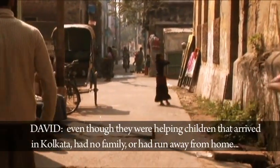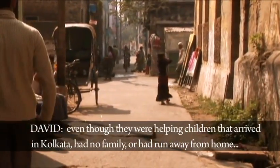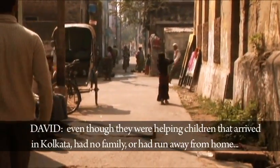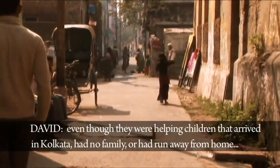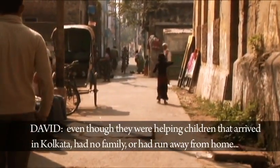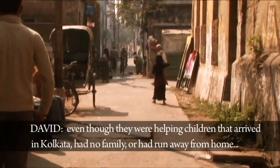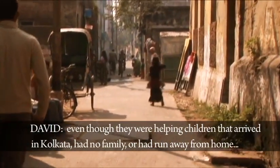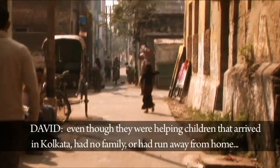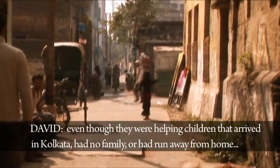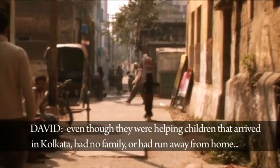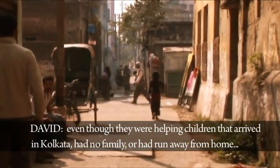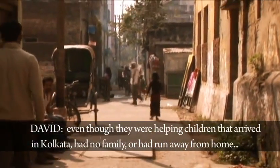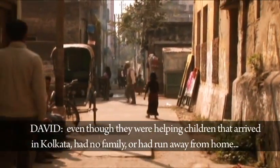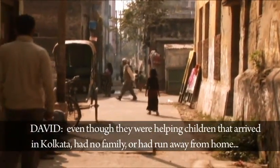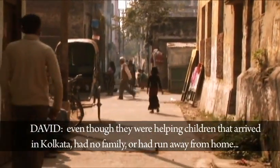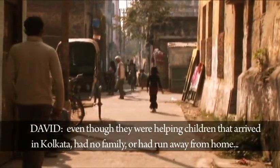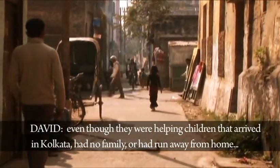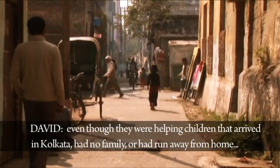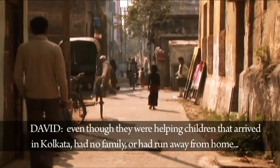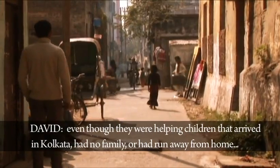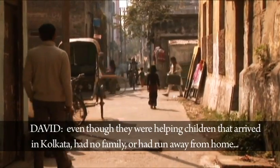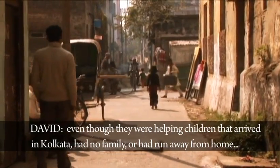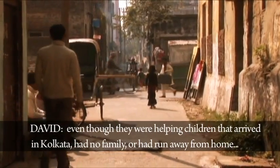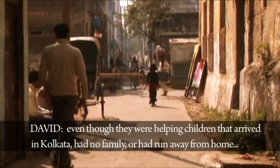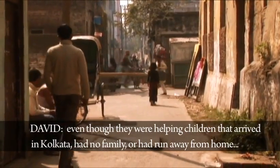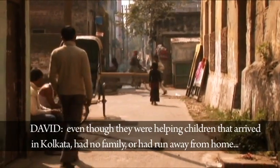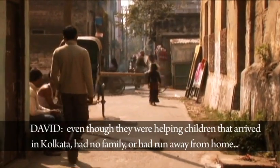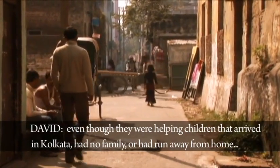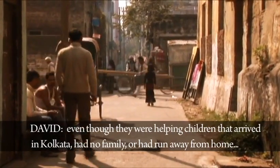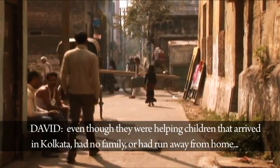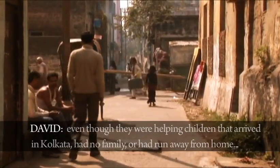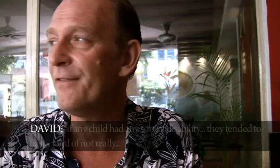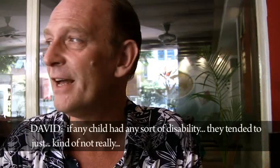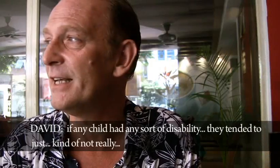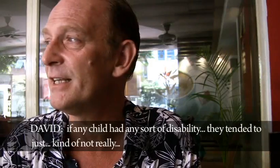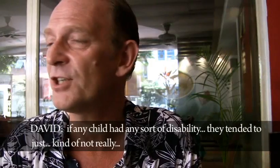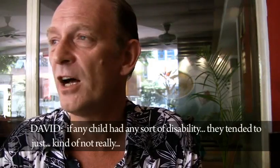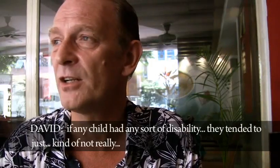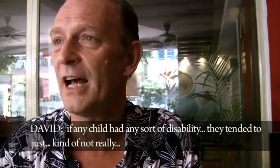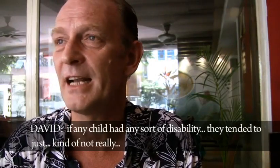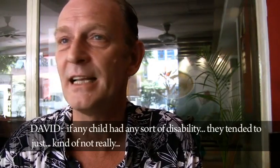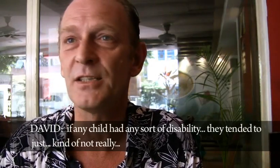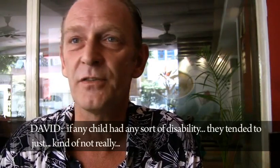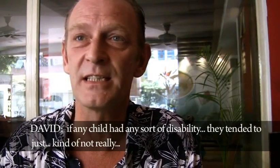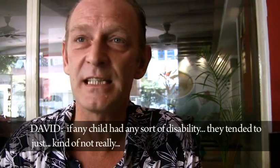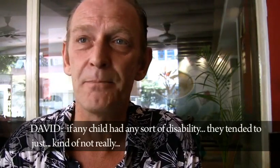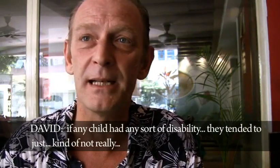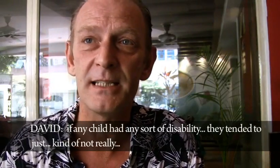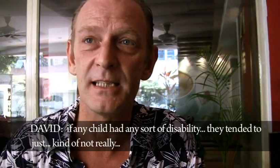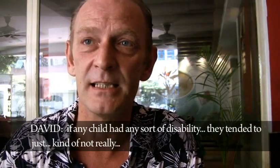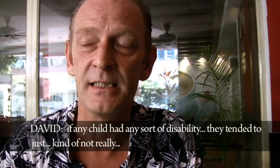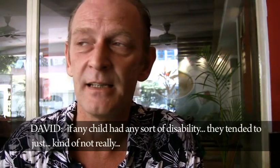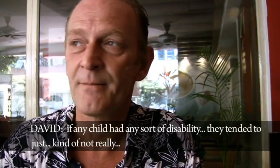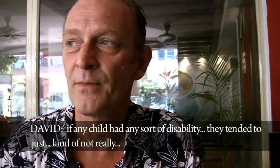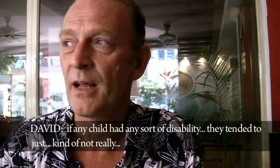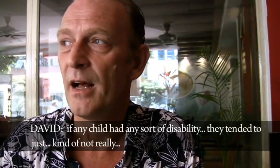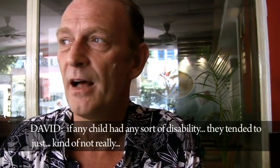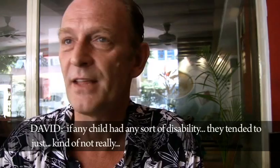Kolkata, that had no families or had run away from home, if any child had any sort of a disability, they tended